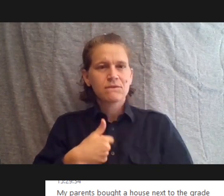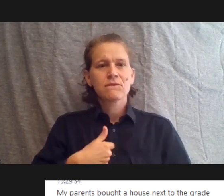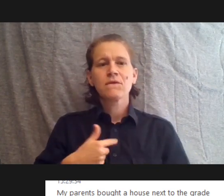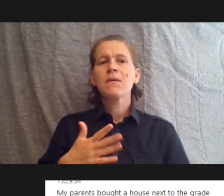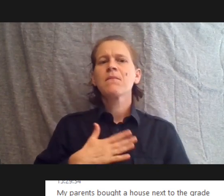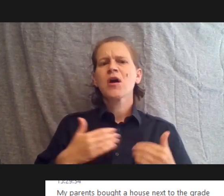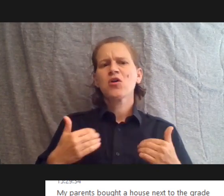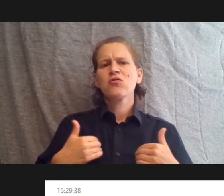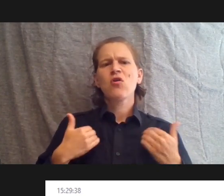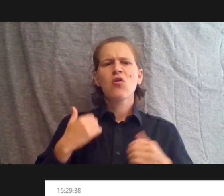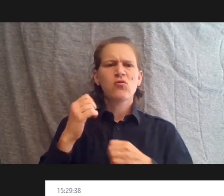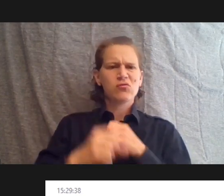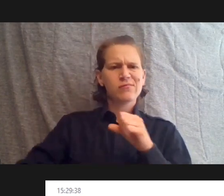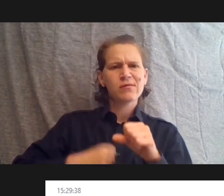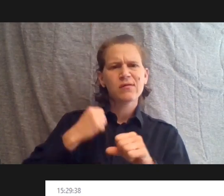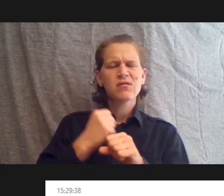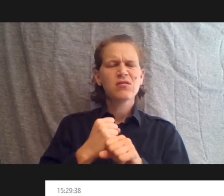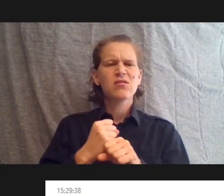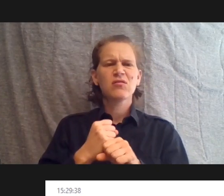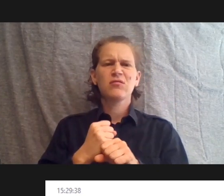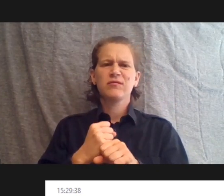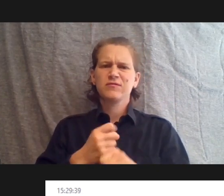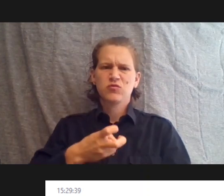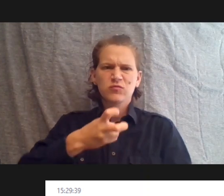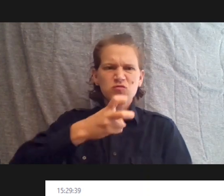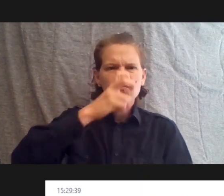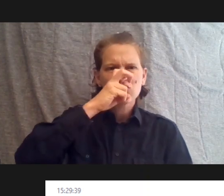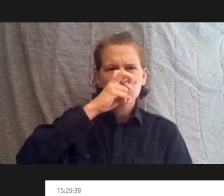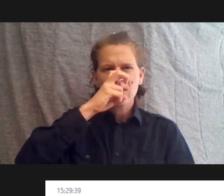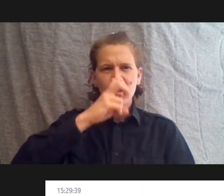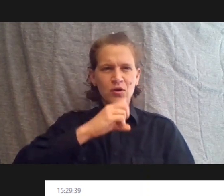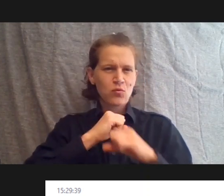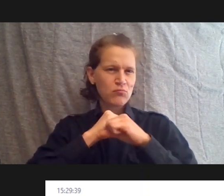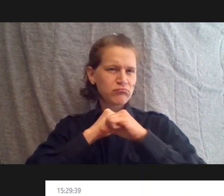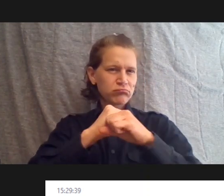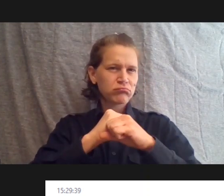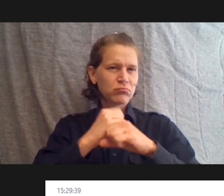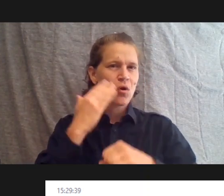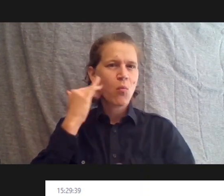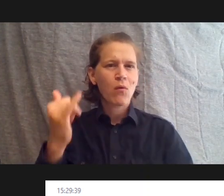very rigid and guarded because of diabetes.